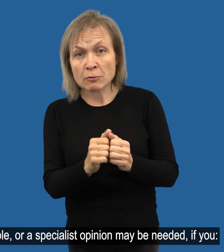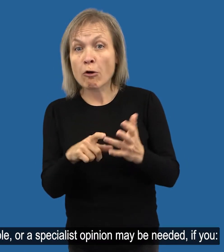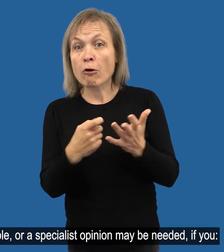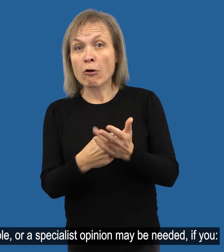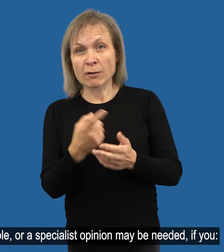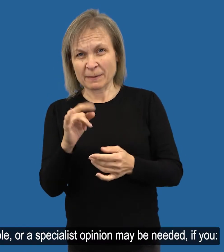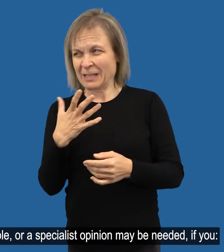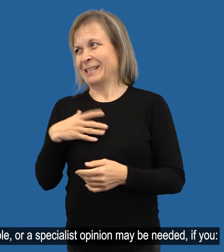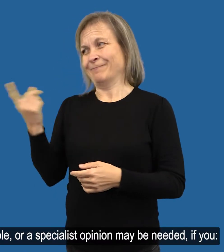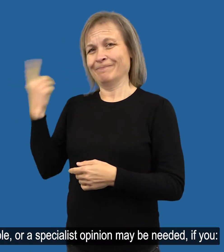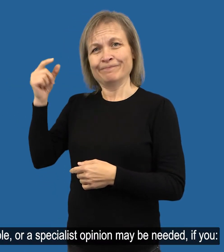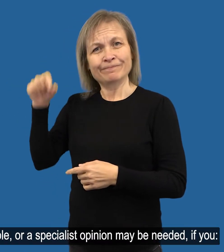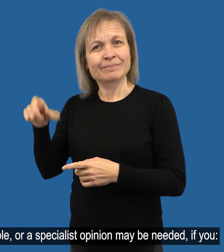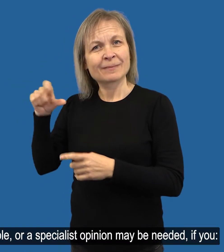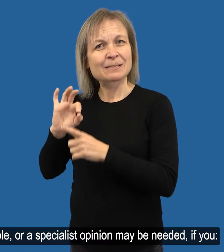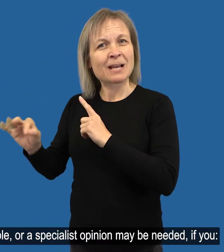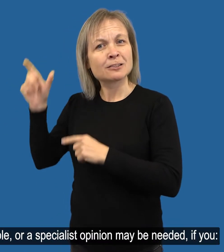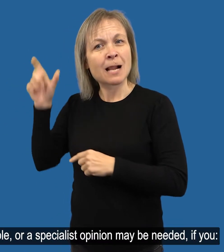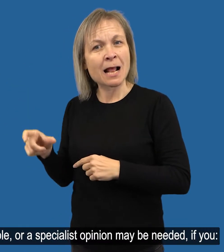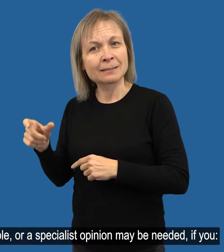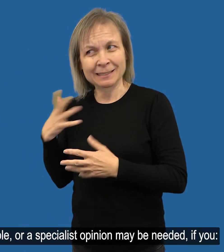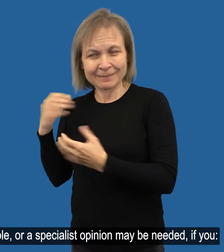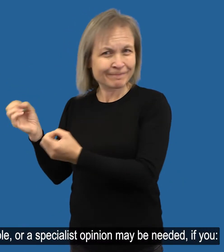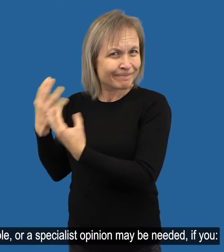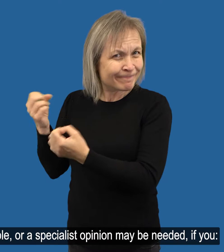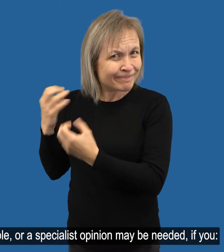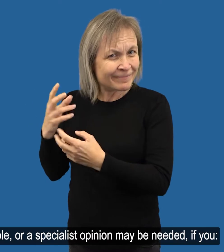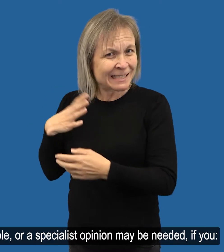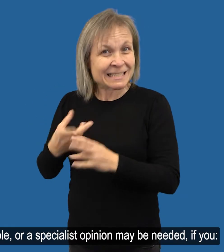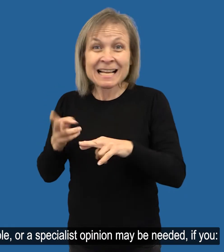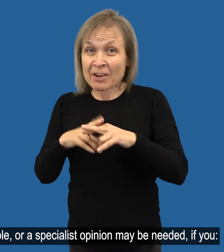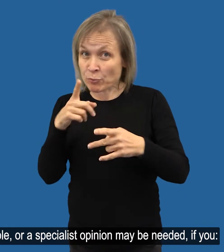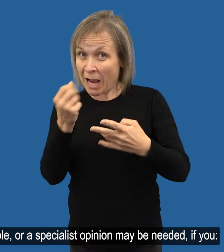HRT may not be suitable, or a specialist opinion may be needed if you